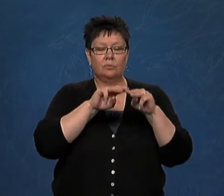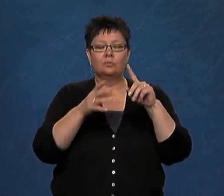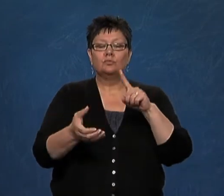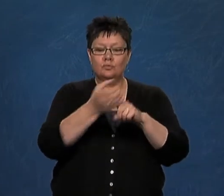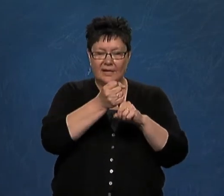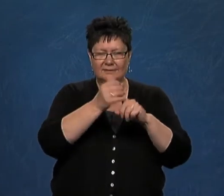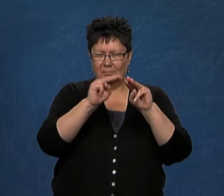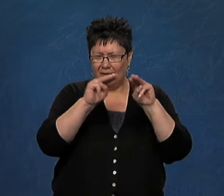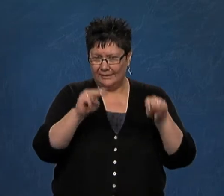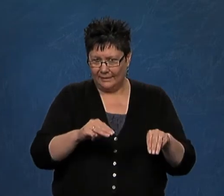And